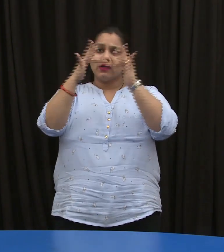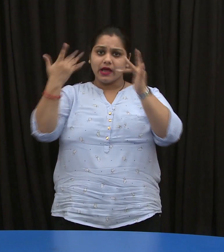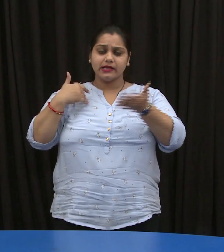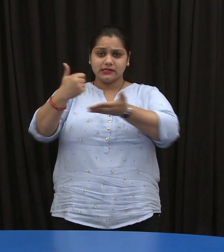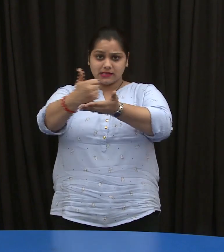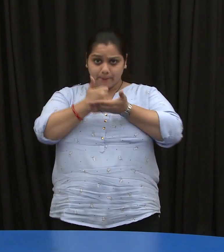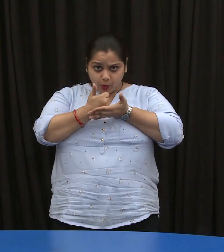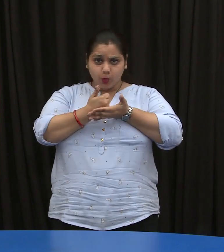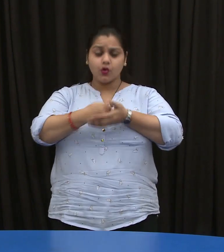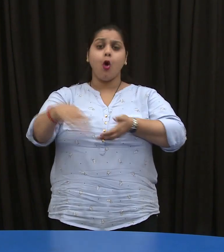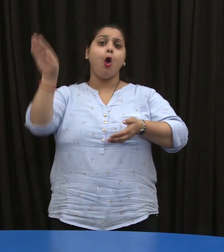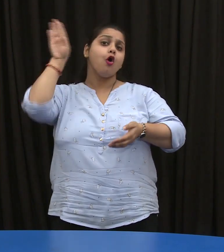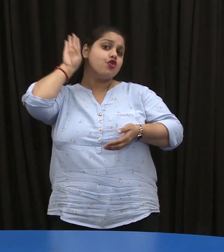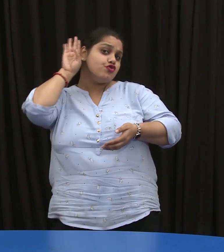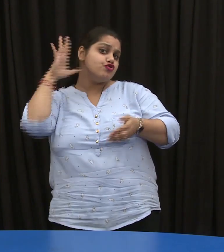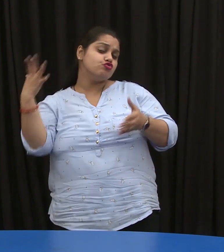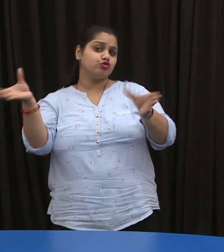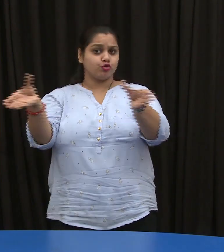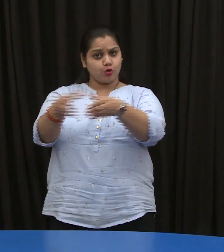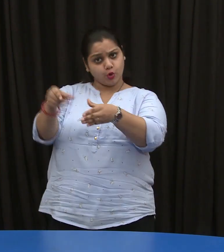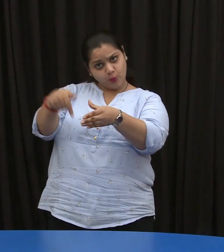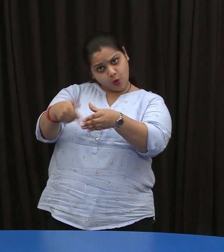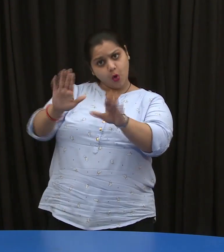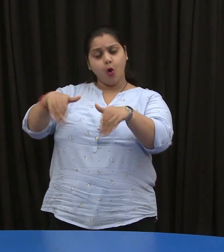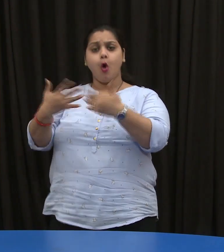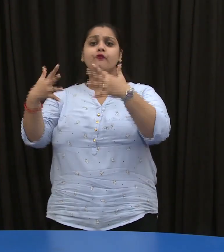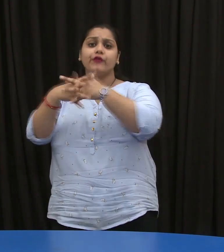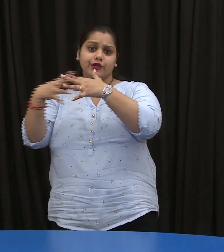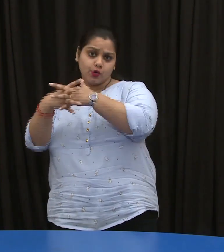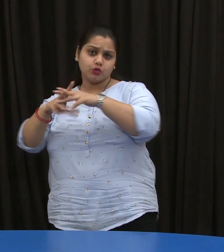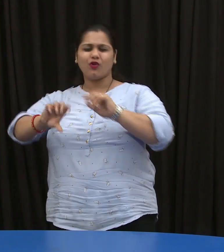news group on Windows, etc.